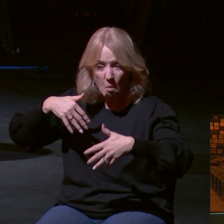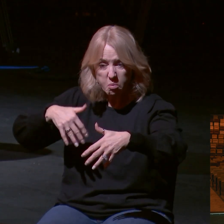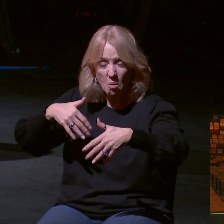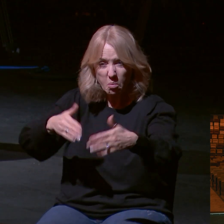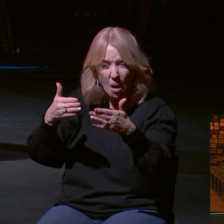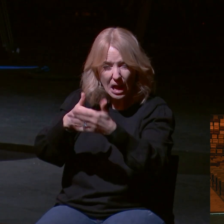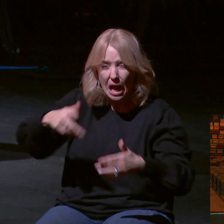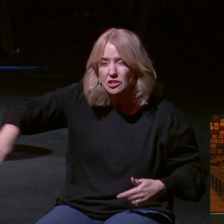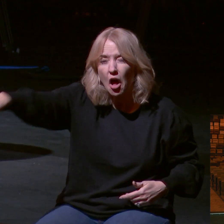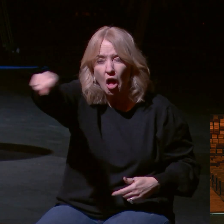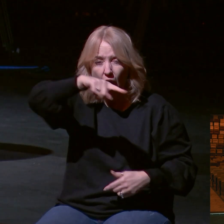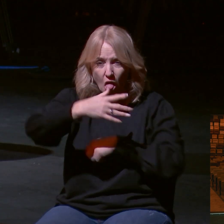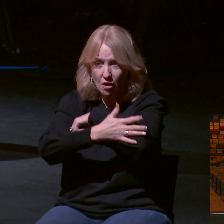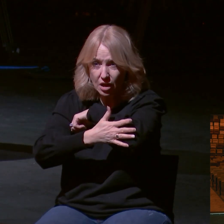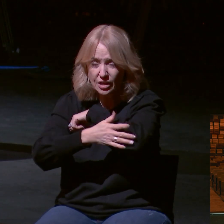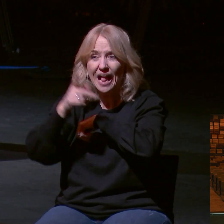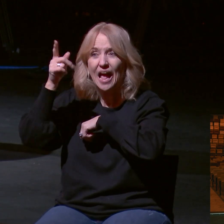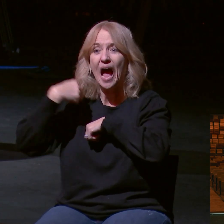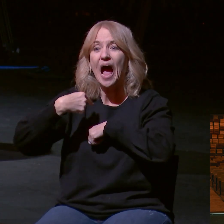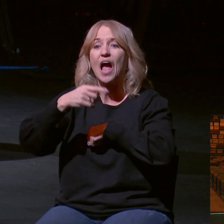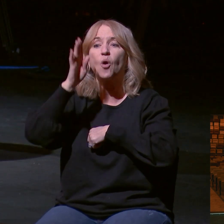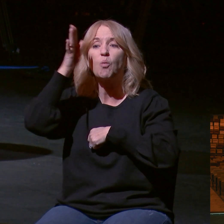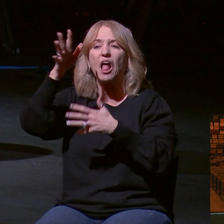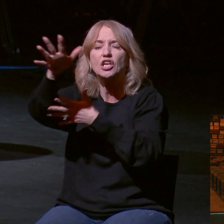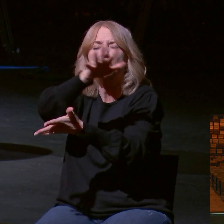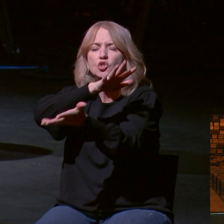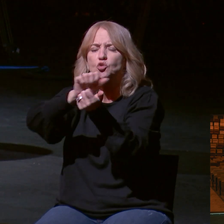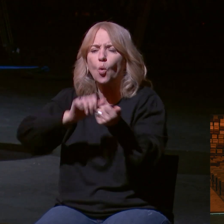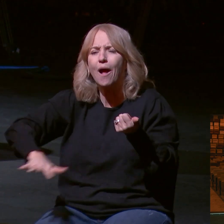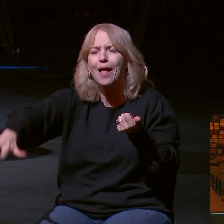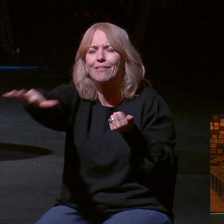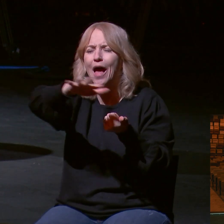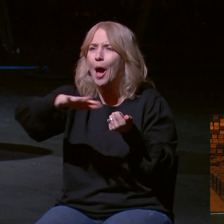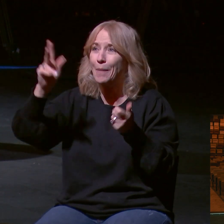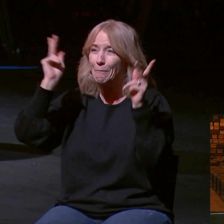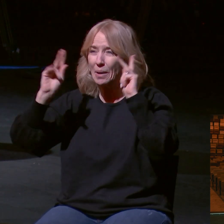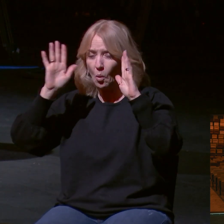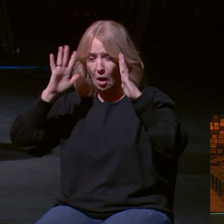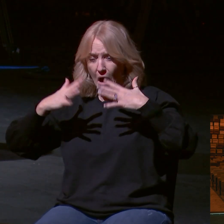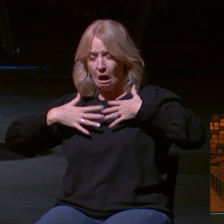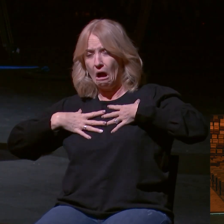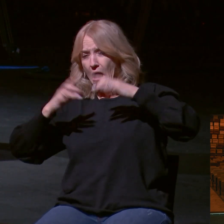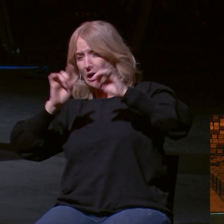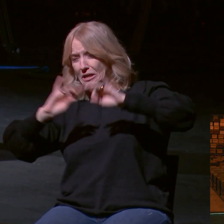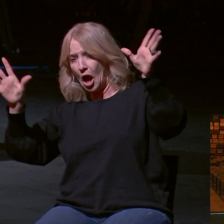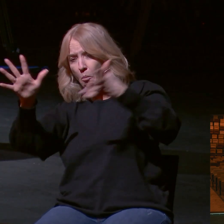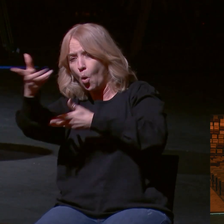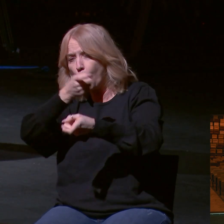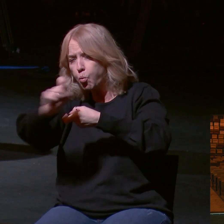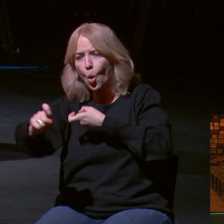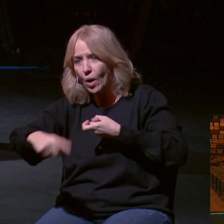completely destroy them and make them an object of horror and scorn and an everlasting ruin. I